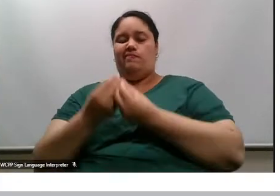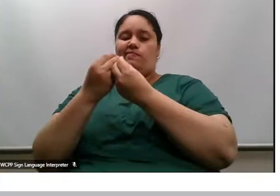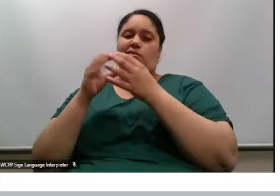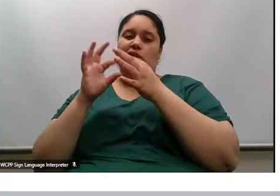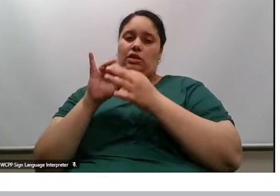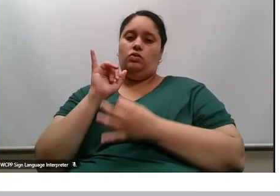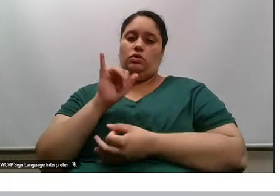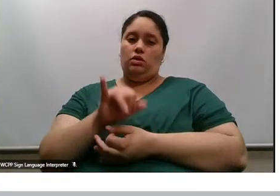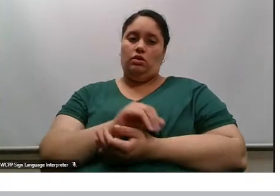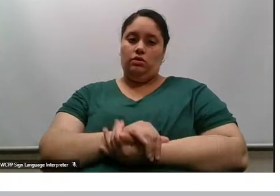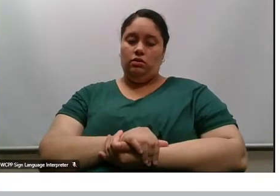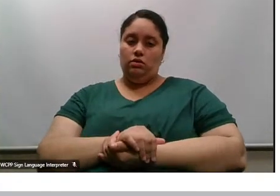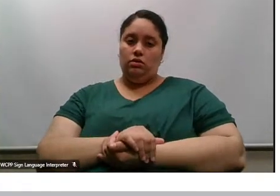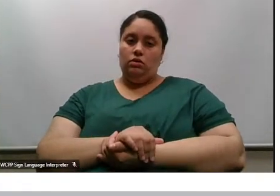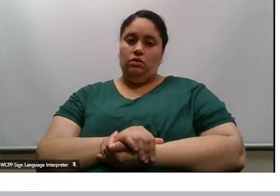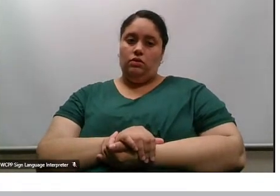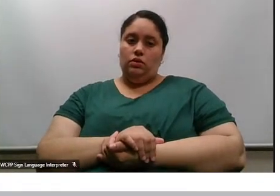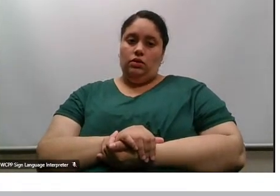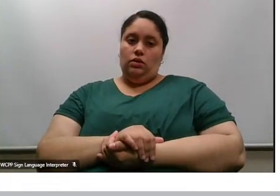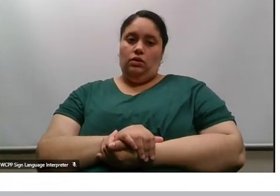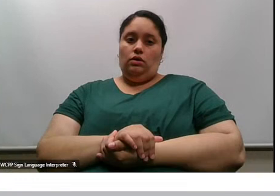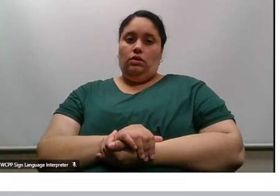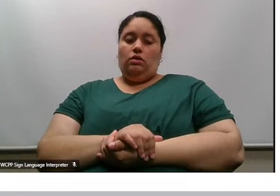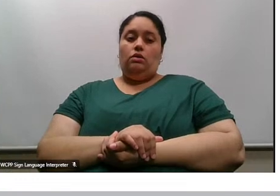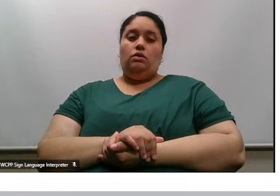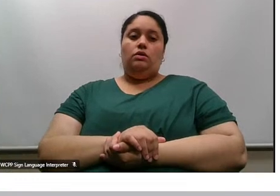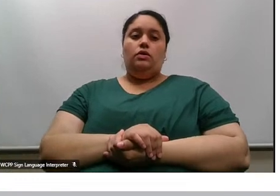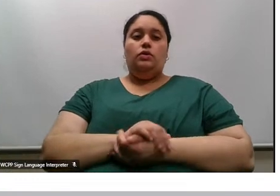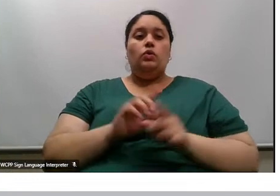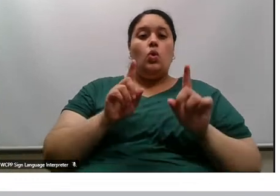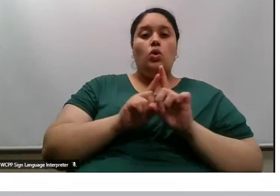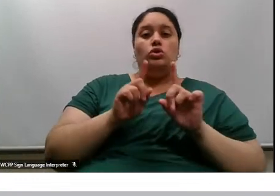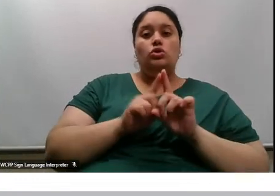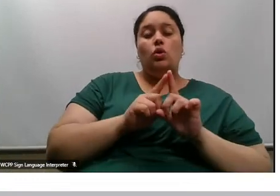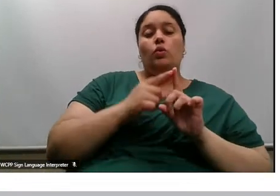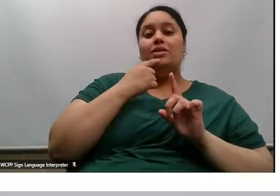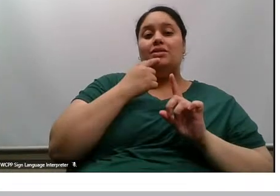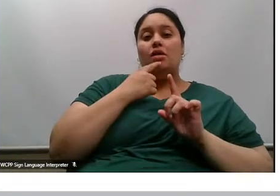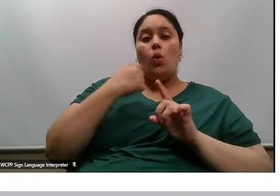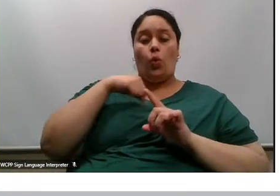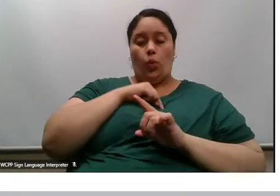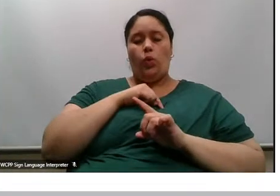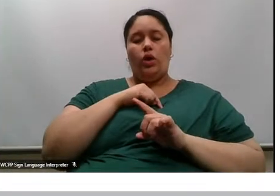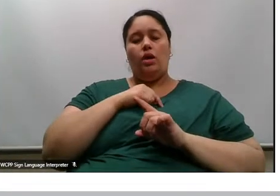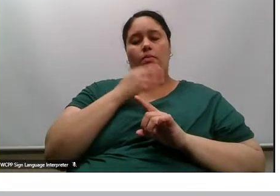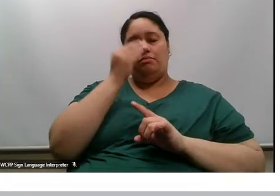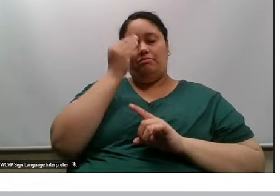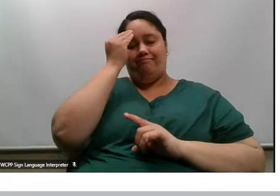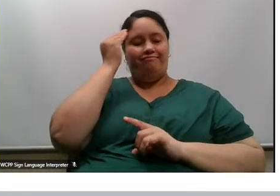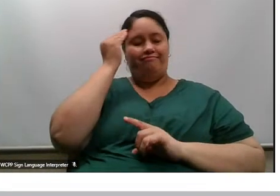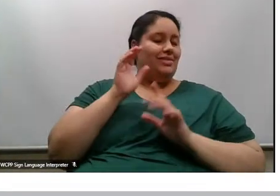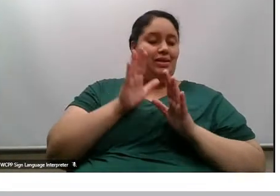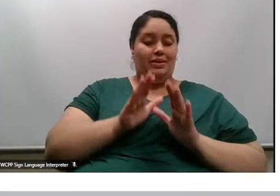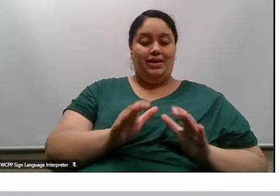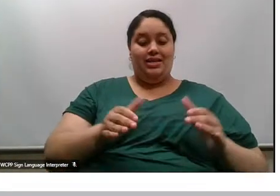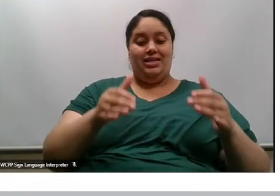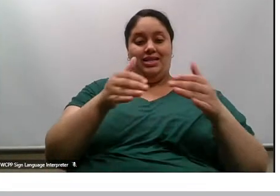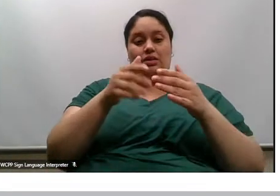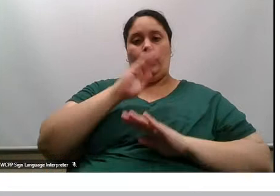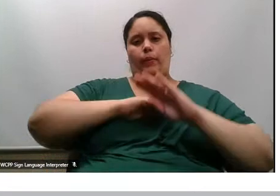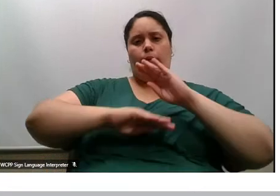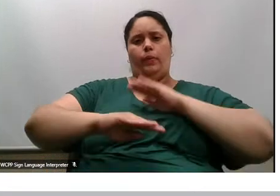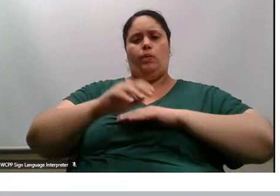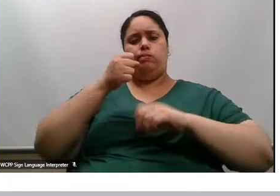May I also say how resilient the industry is, because I think we're not often mindful of that. The business, that